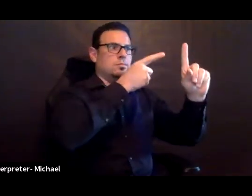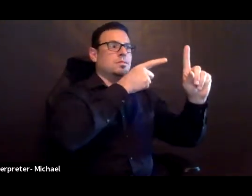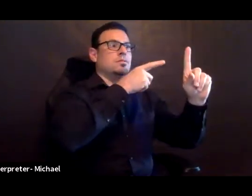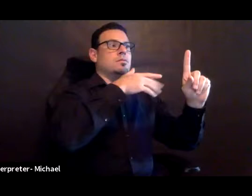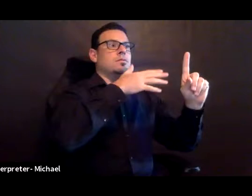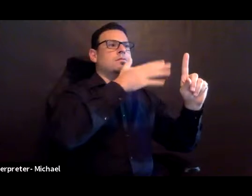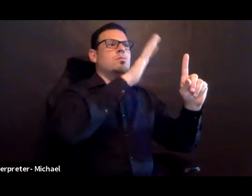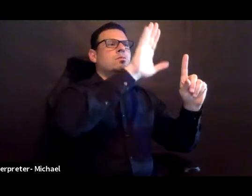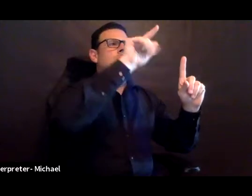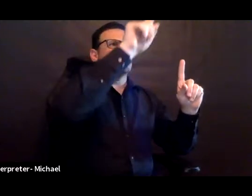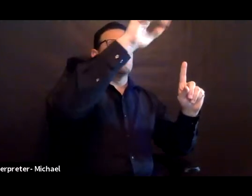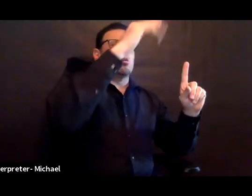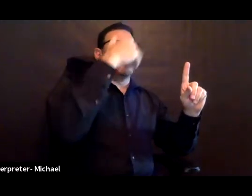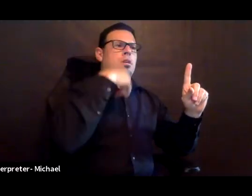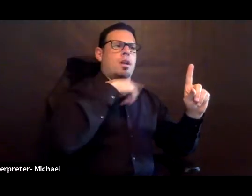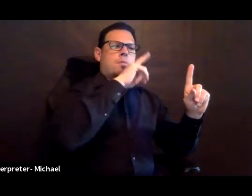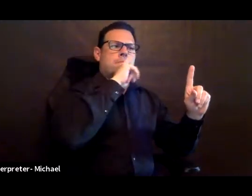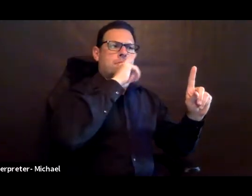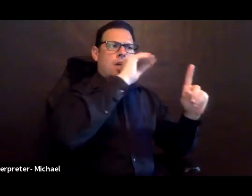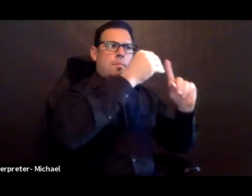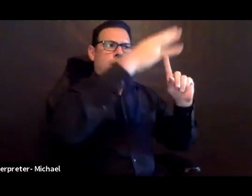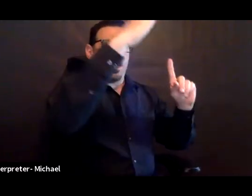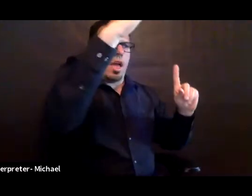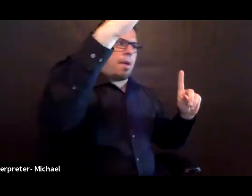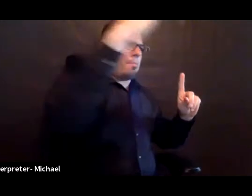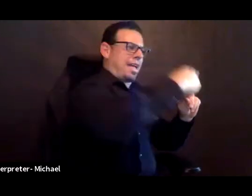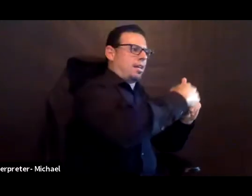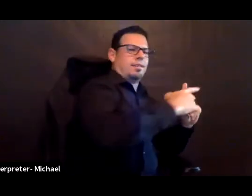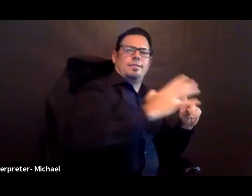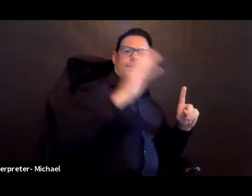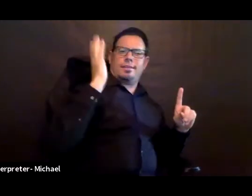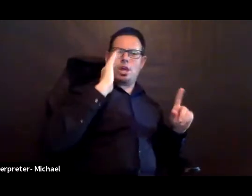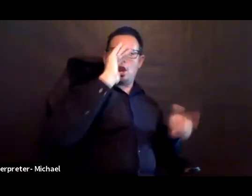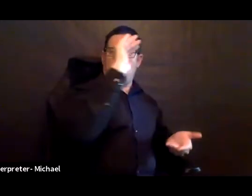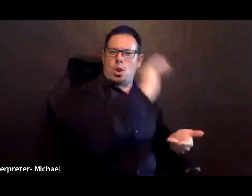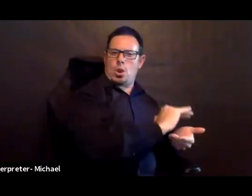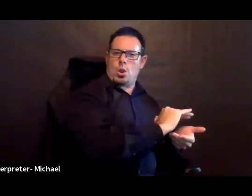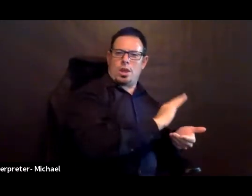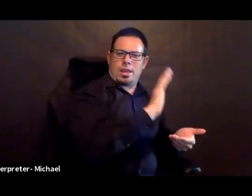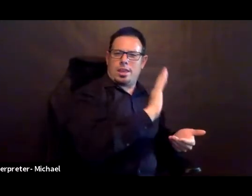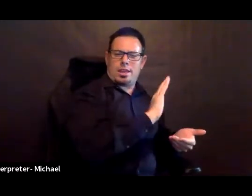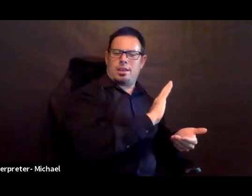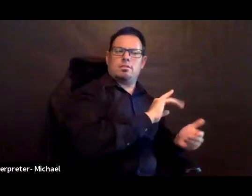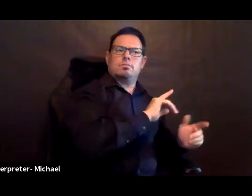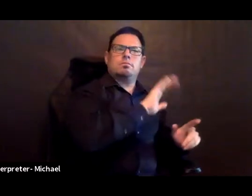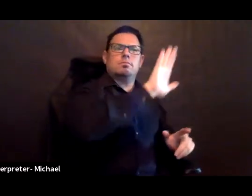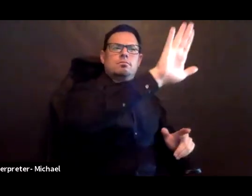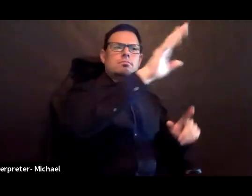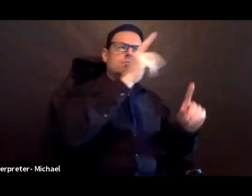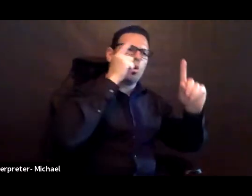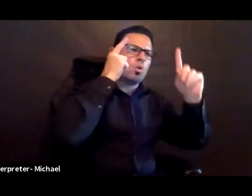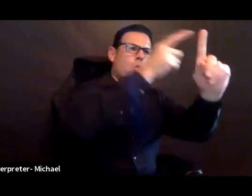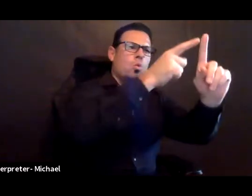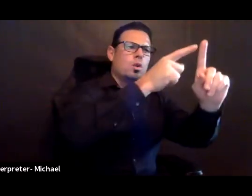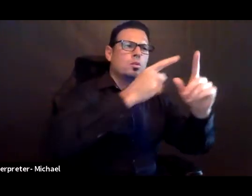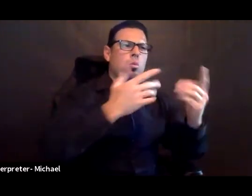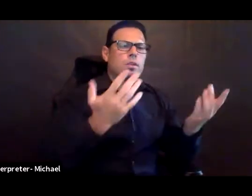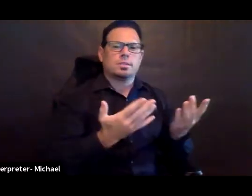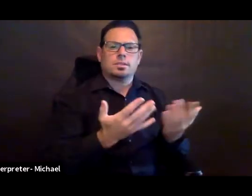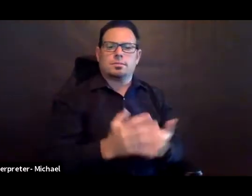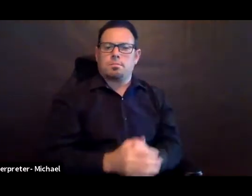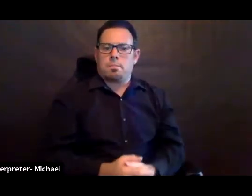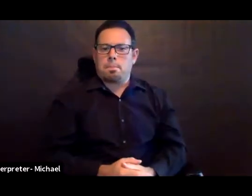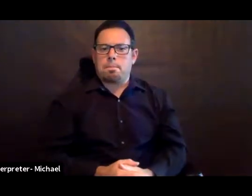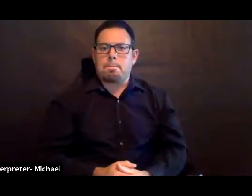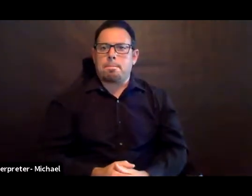area? Well, I can tell you that I started out talking about an 80%